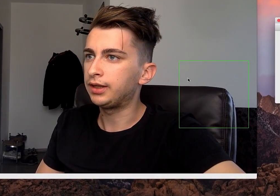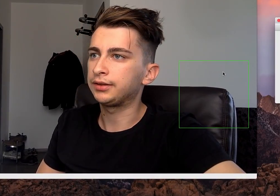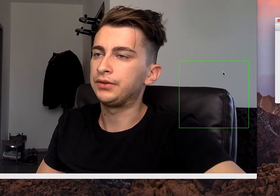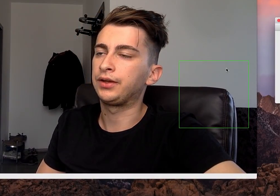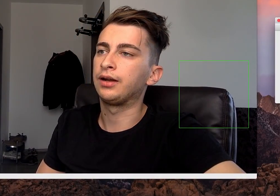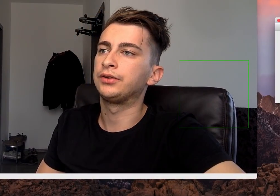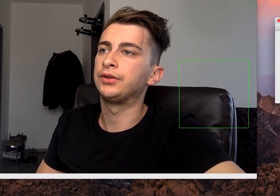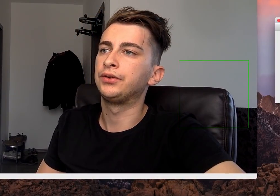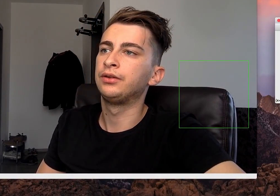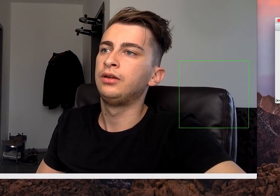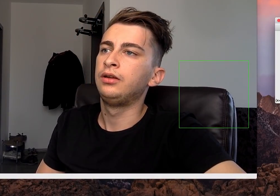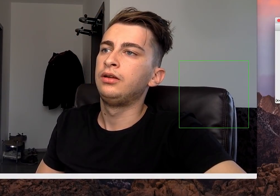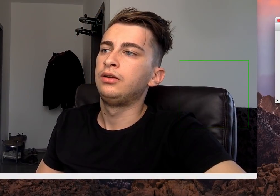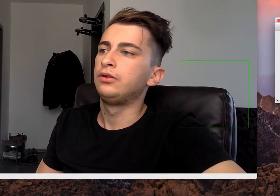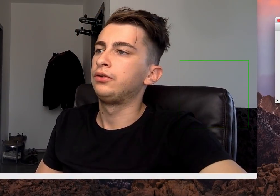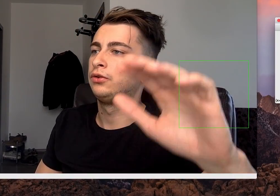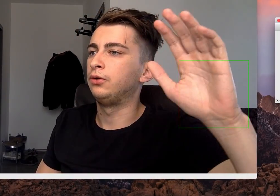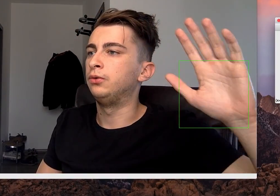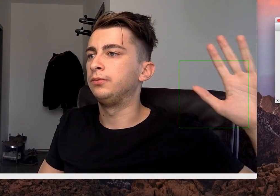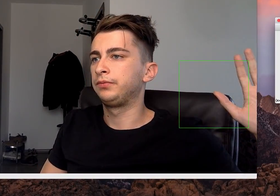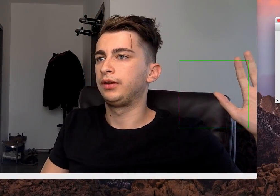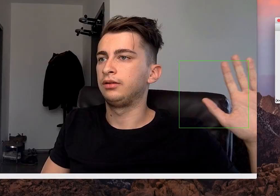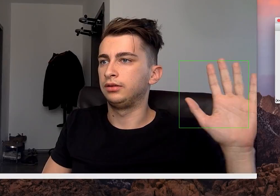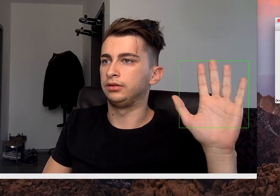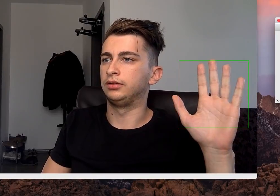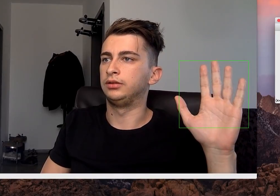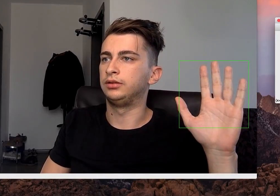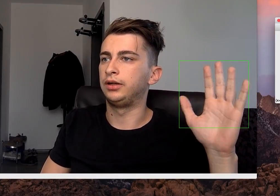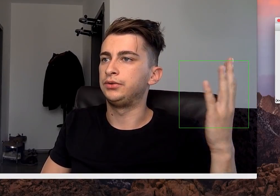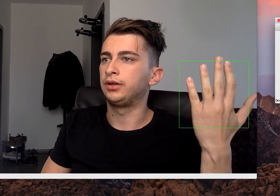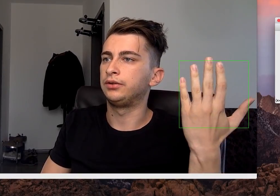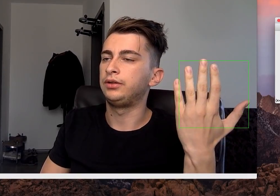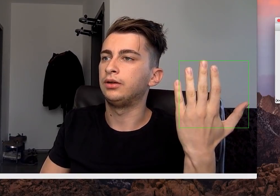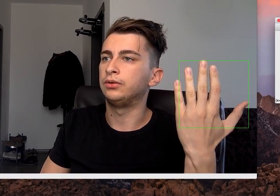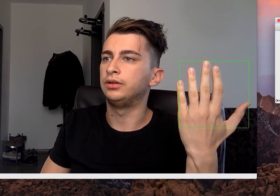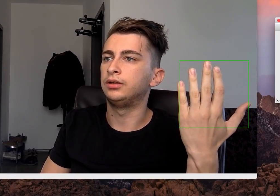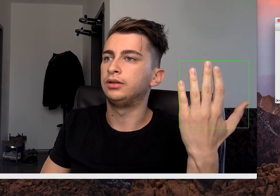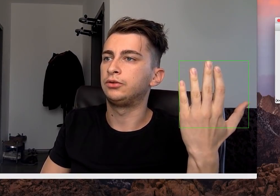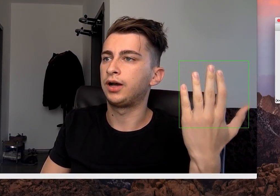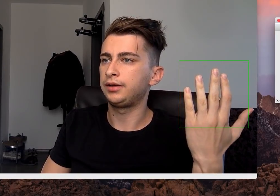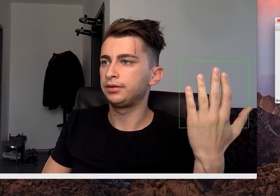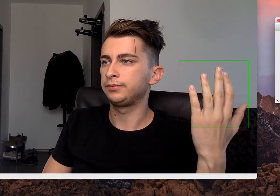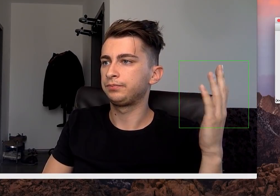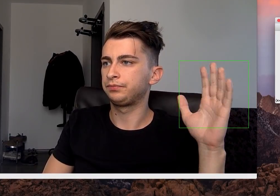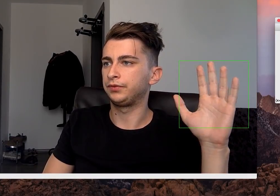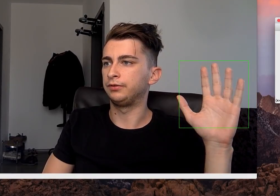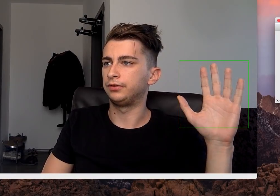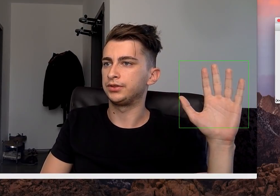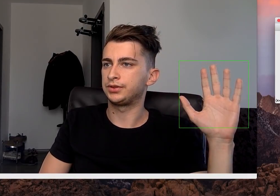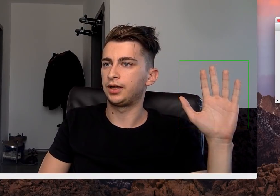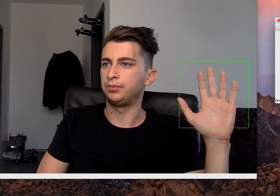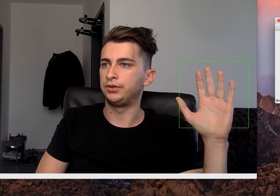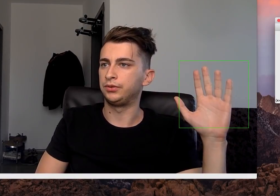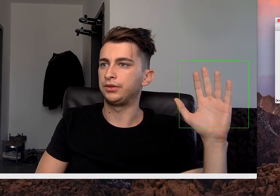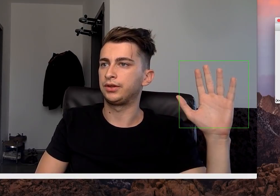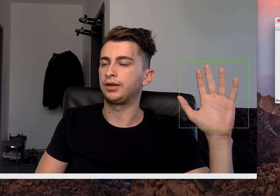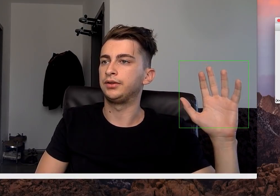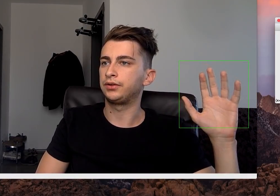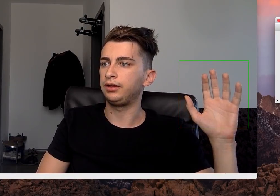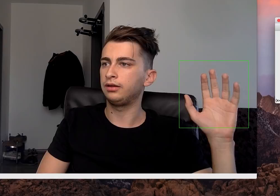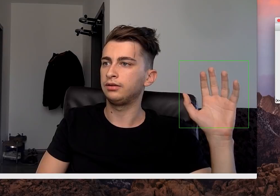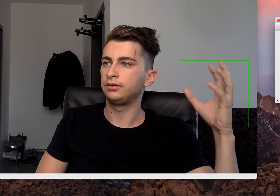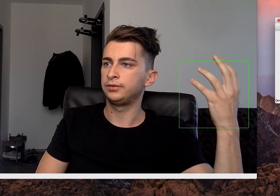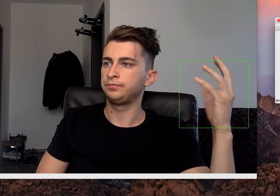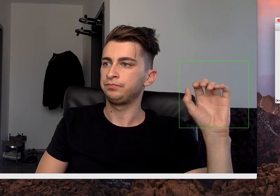to detect these characters. So as you can see on the right, the first step is to extract